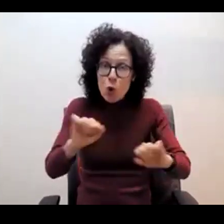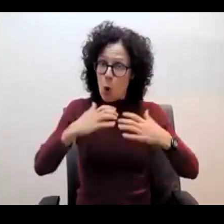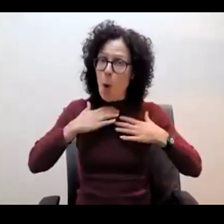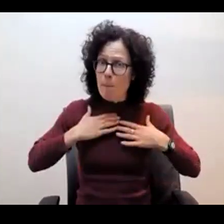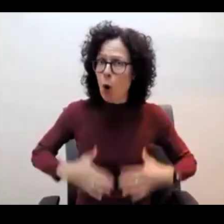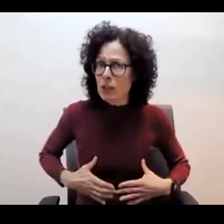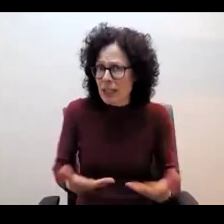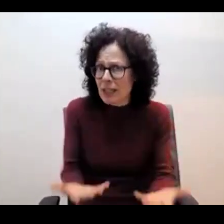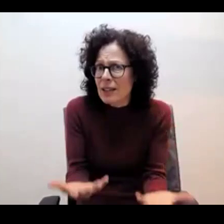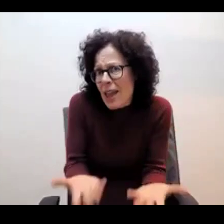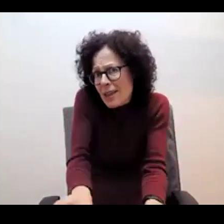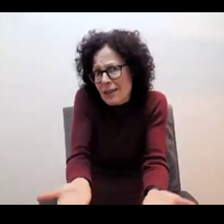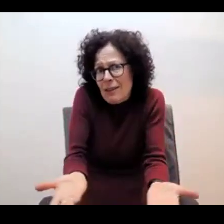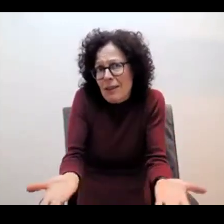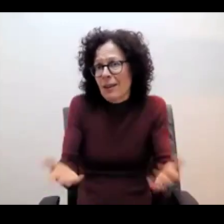So